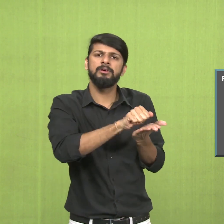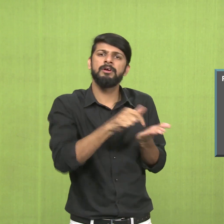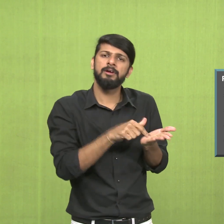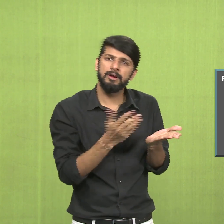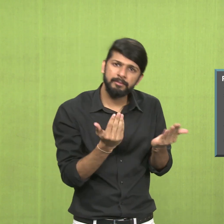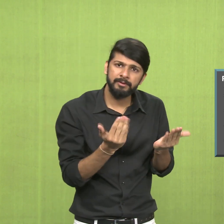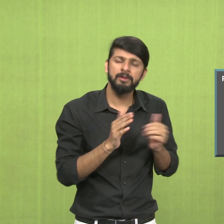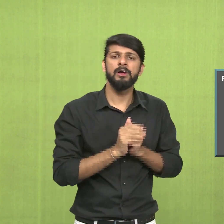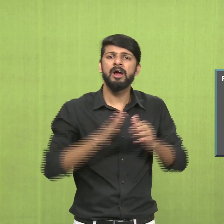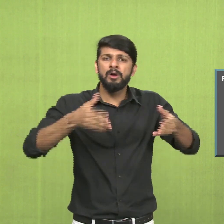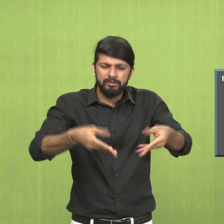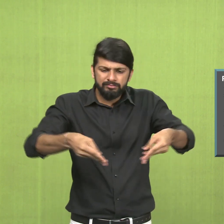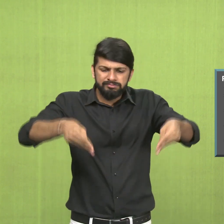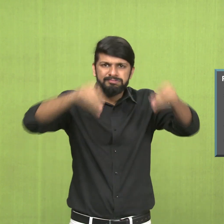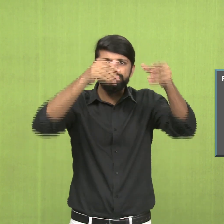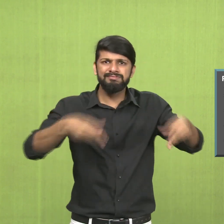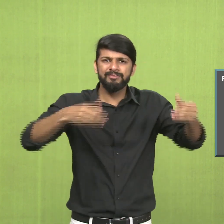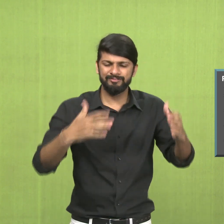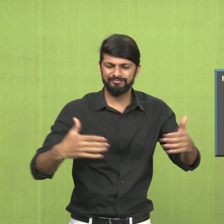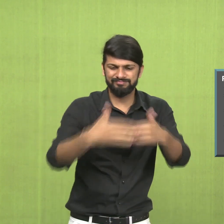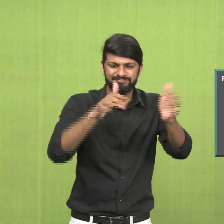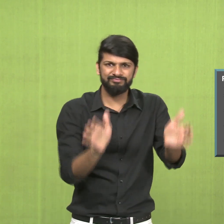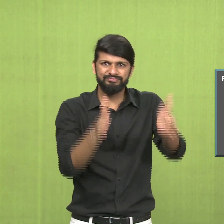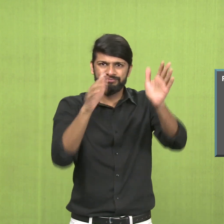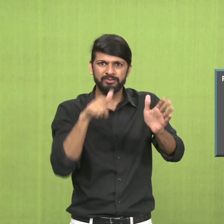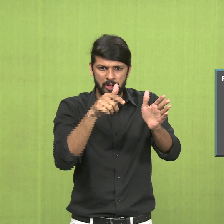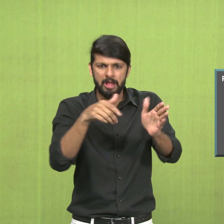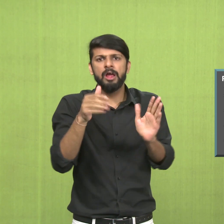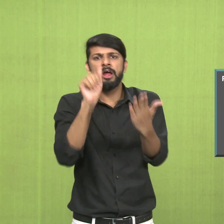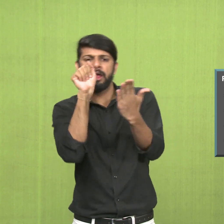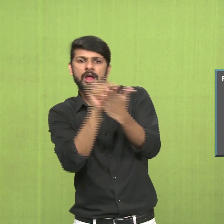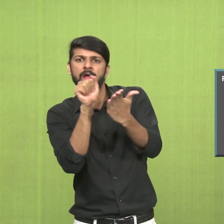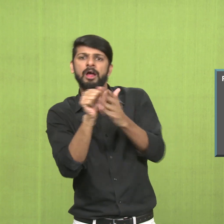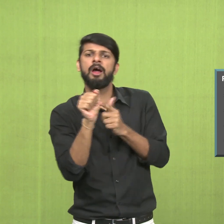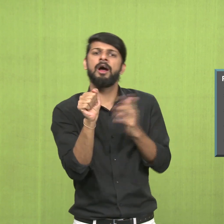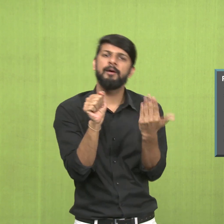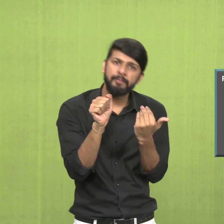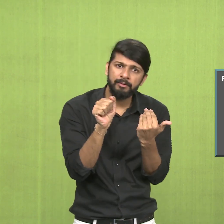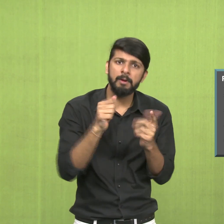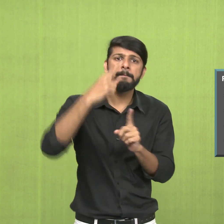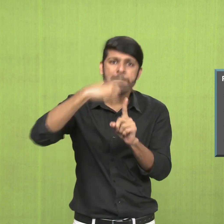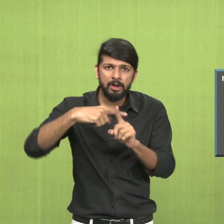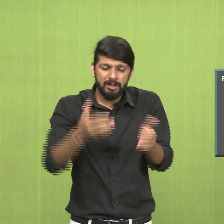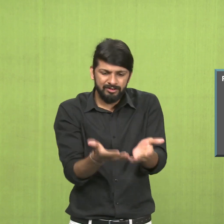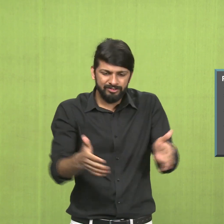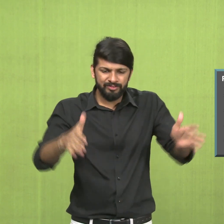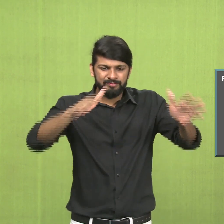medium to make prints on the floors. Then the terracotta pottery can also be